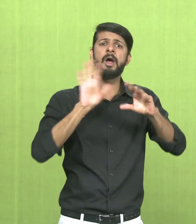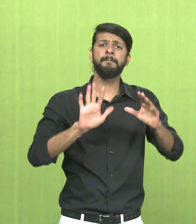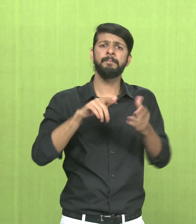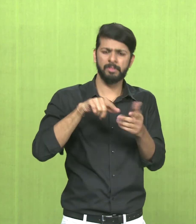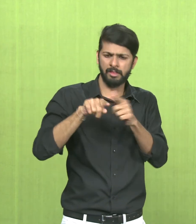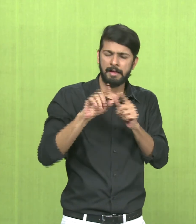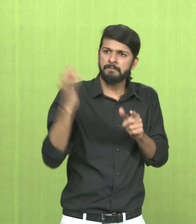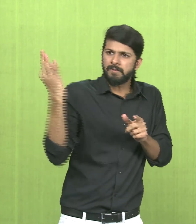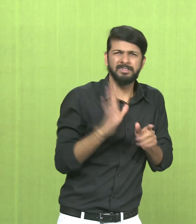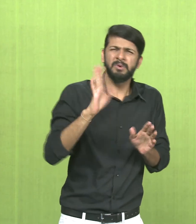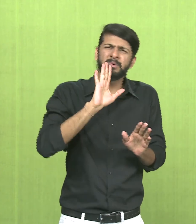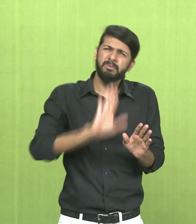It is very light